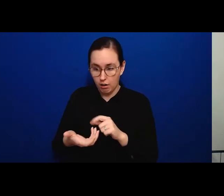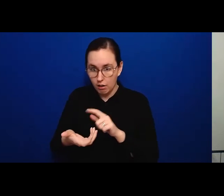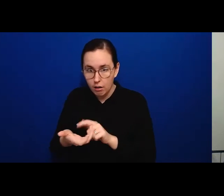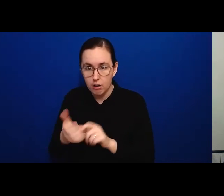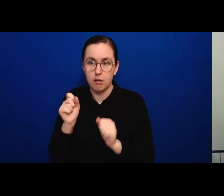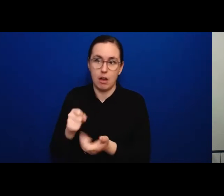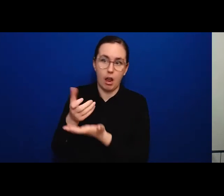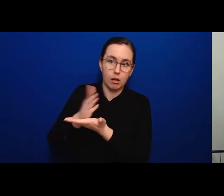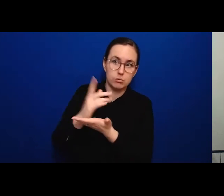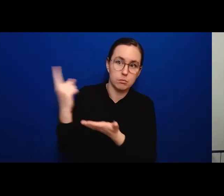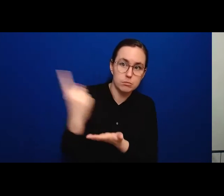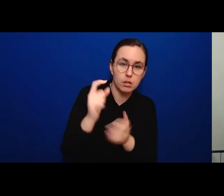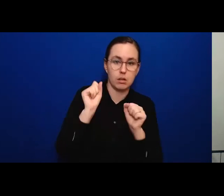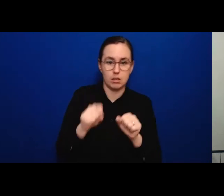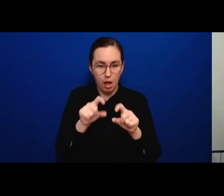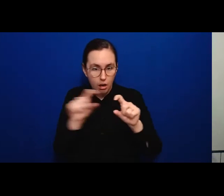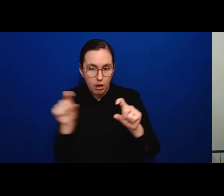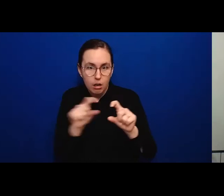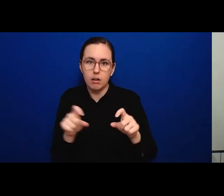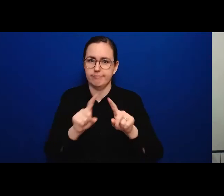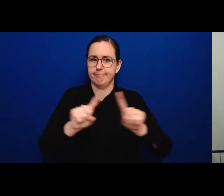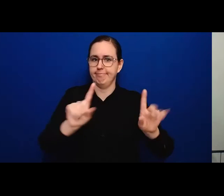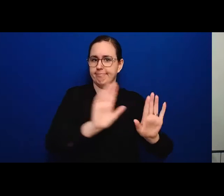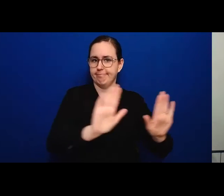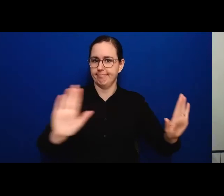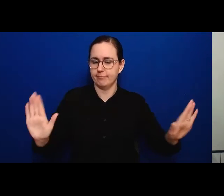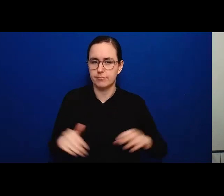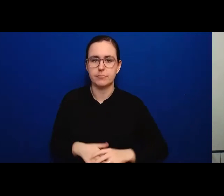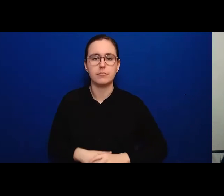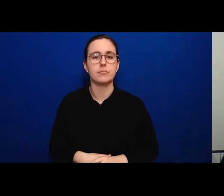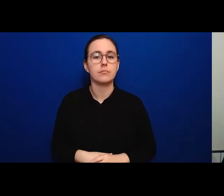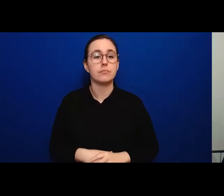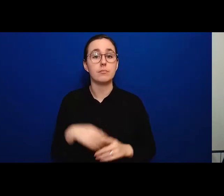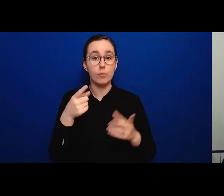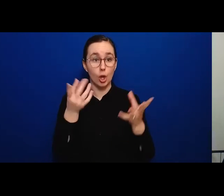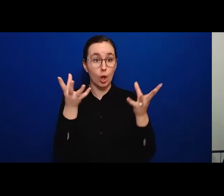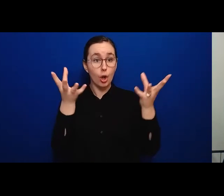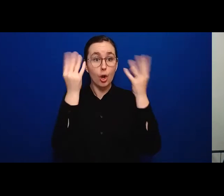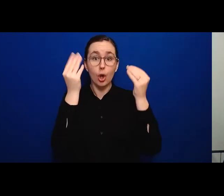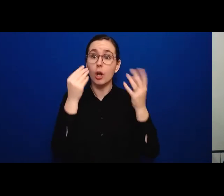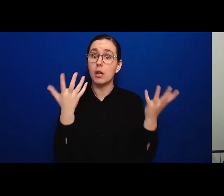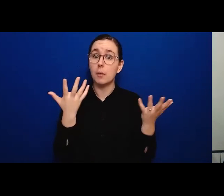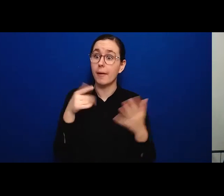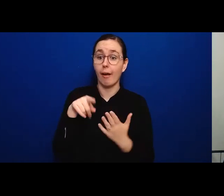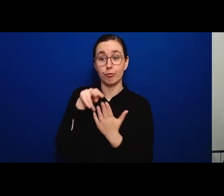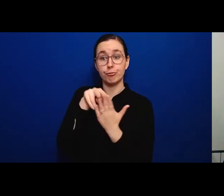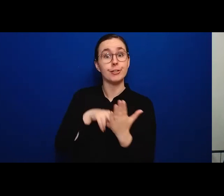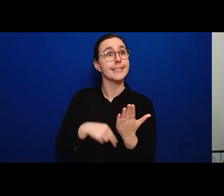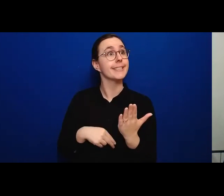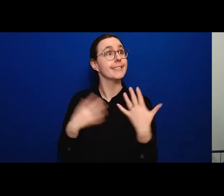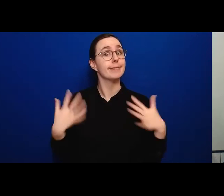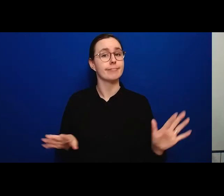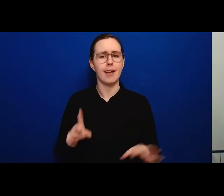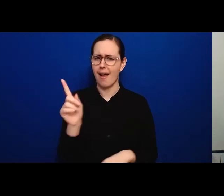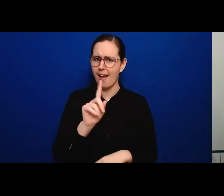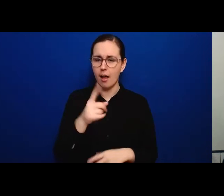also important to learn if you participate. So as youth with disability, it's very important for us to participate, and